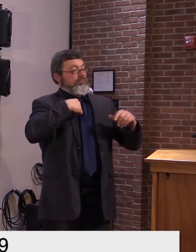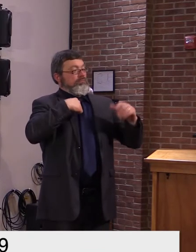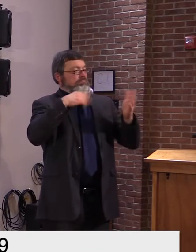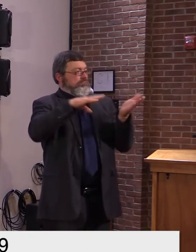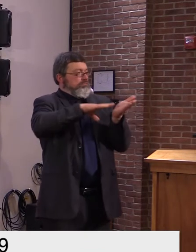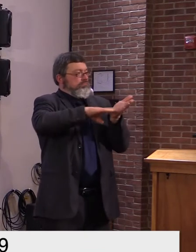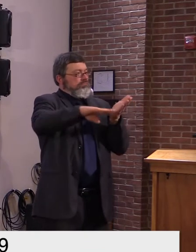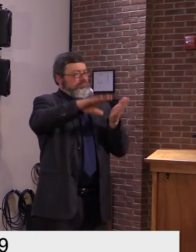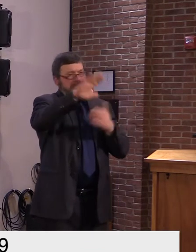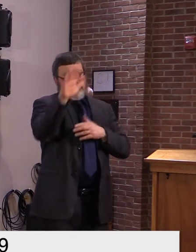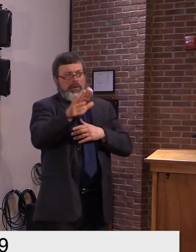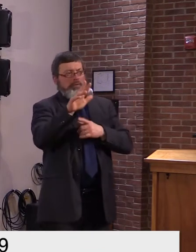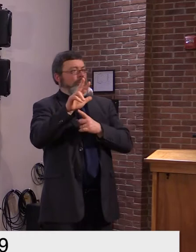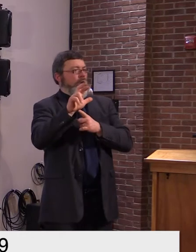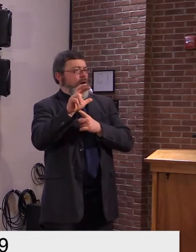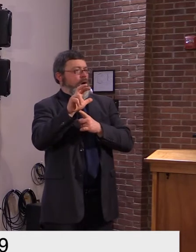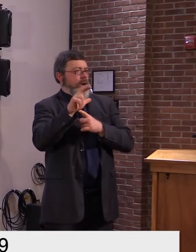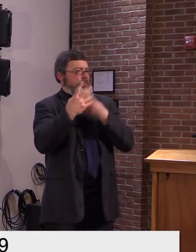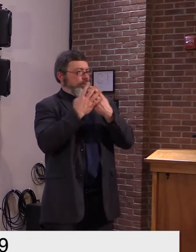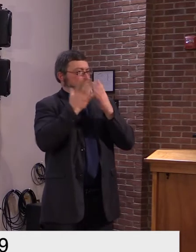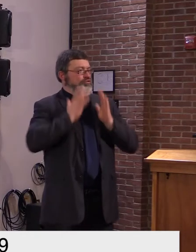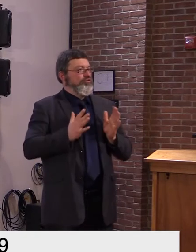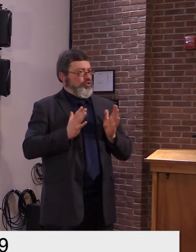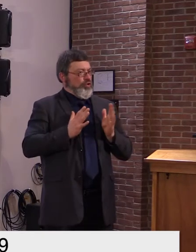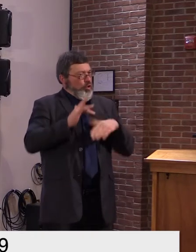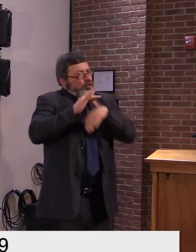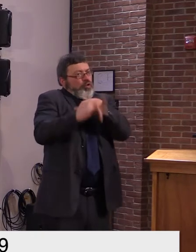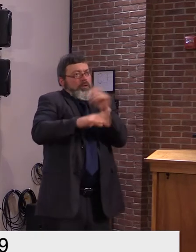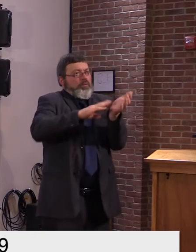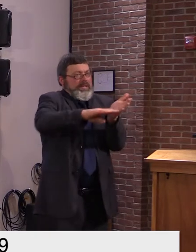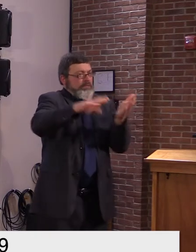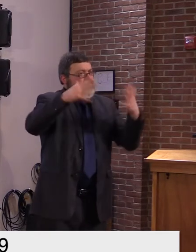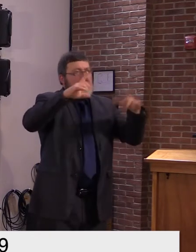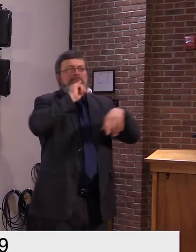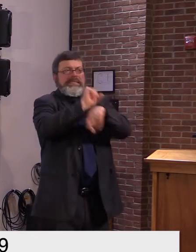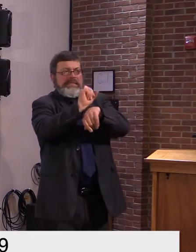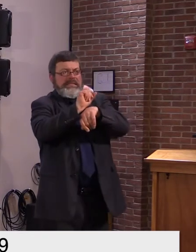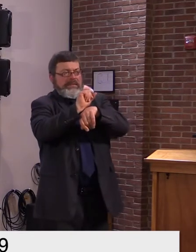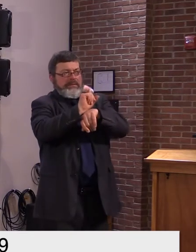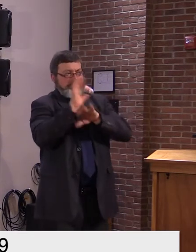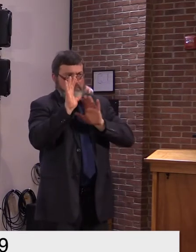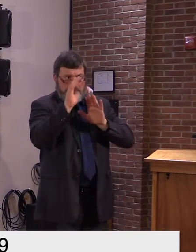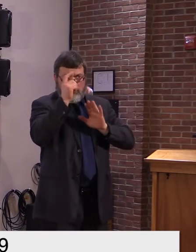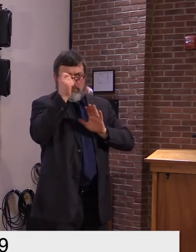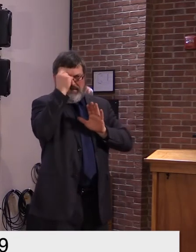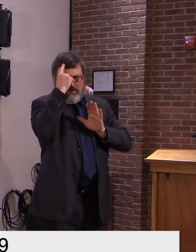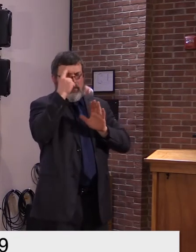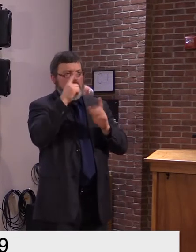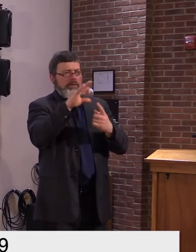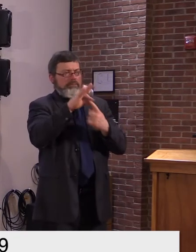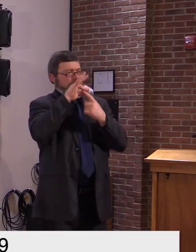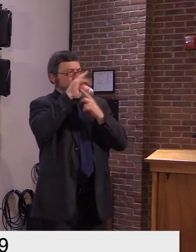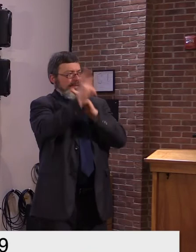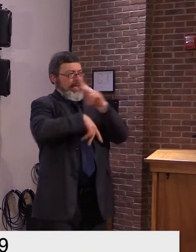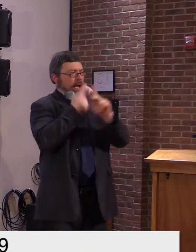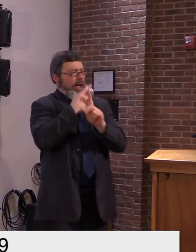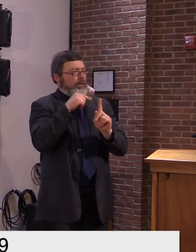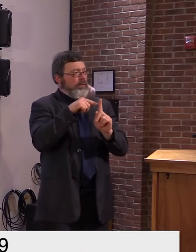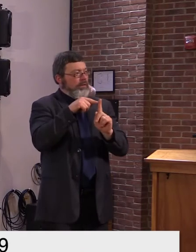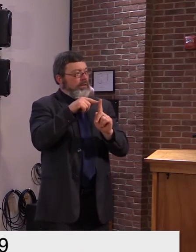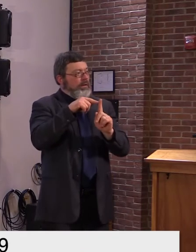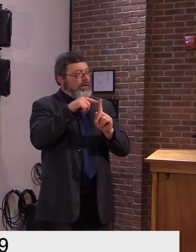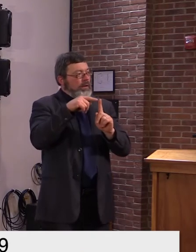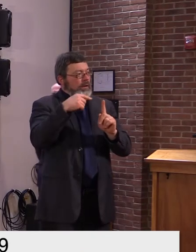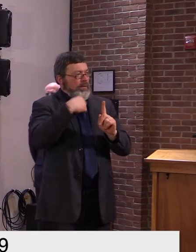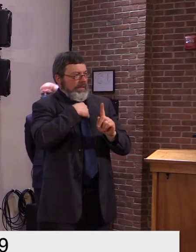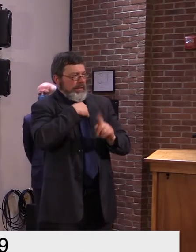have been successful in reducing the population, trying to do it in a phased and equitable manner. But I